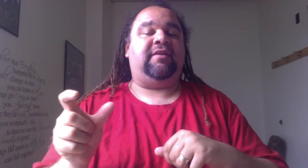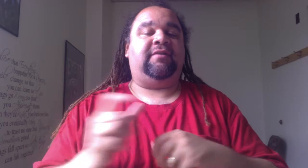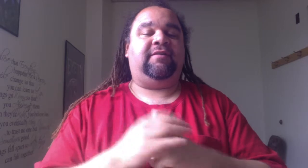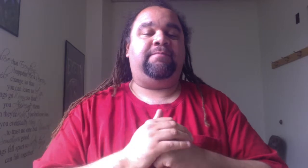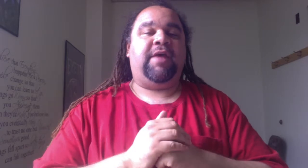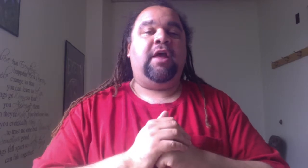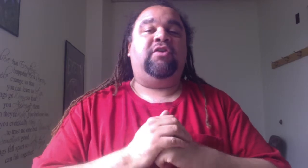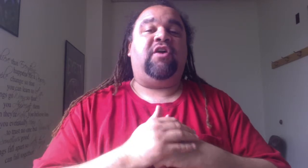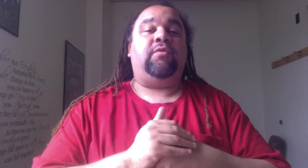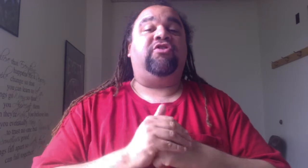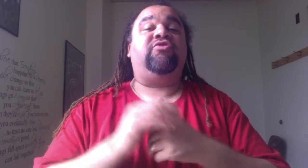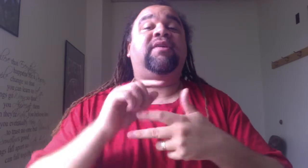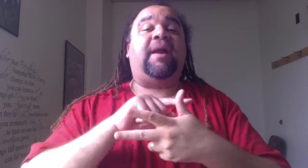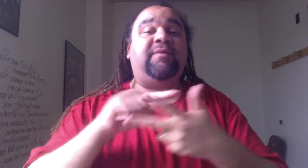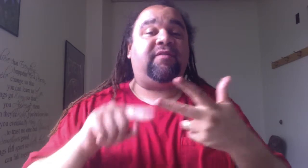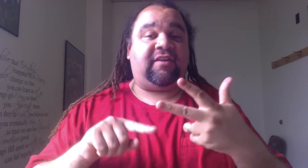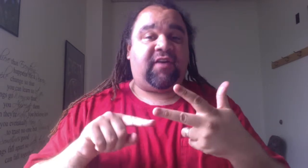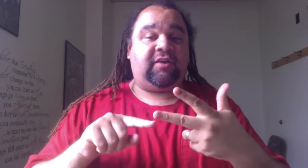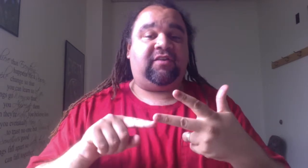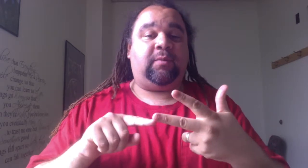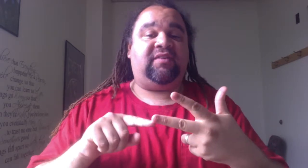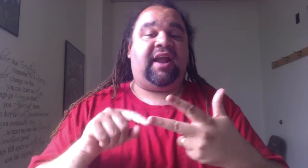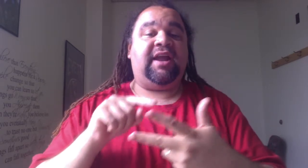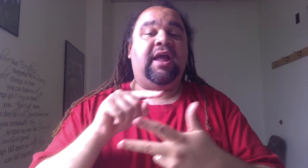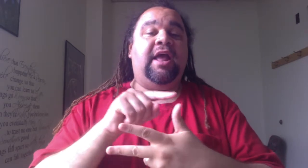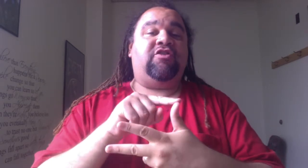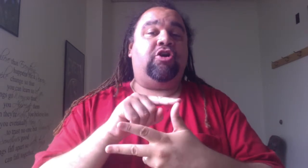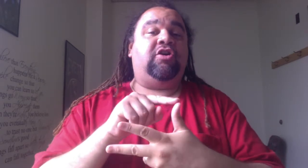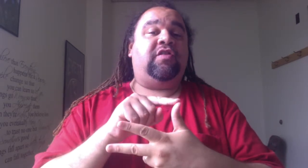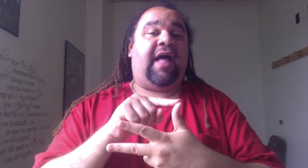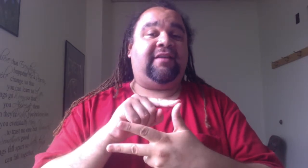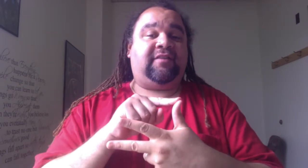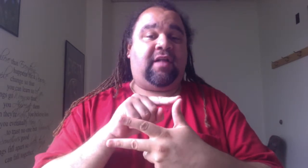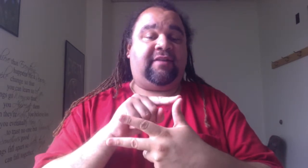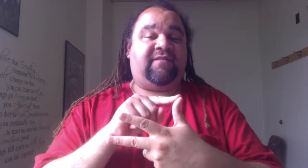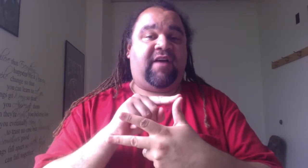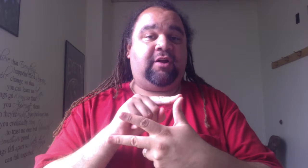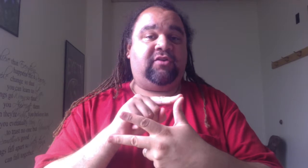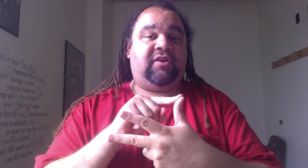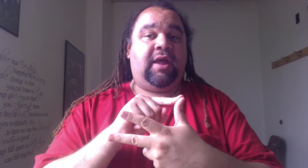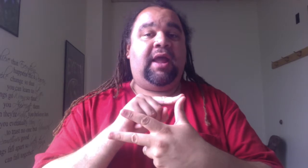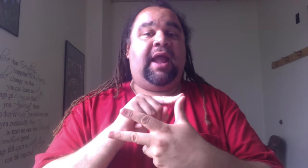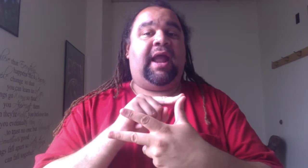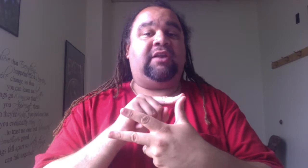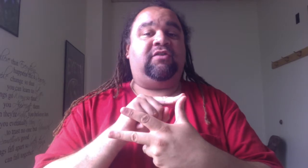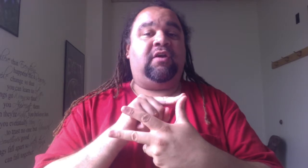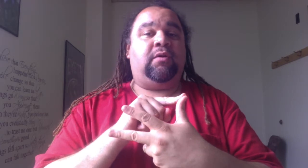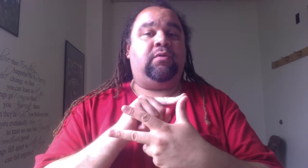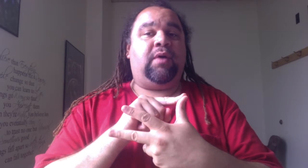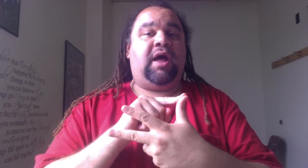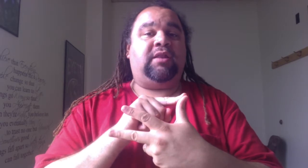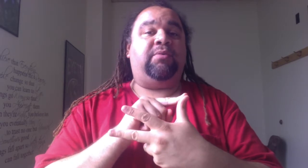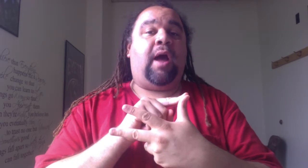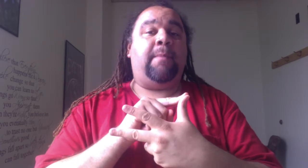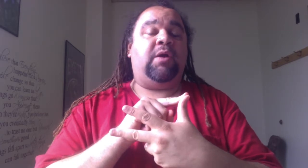sentence. So there's three types of classifiers, as I was saying. There are class classifiers, and so the predominant